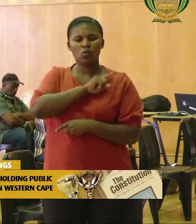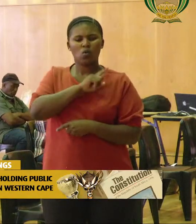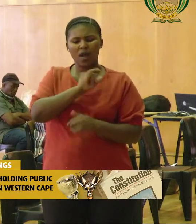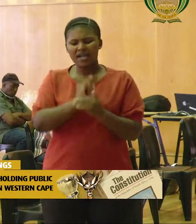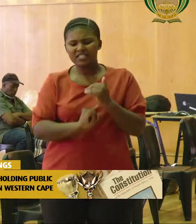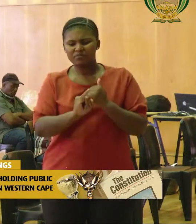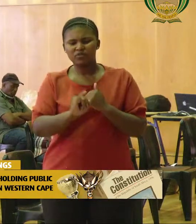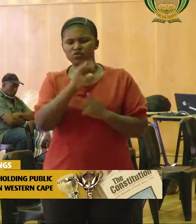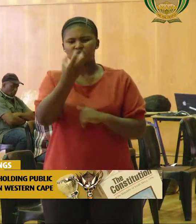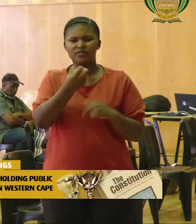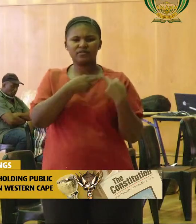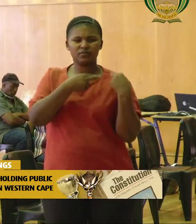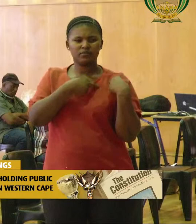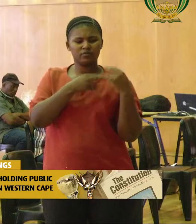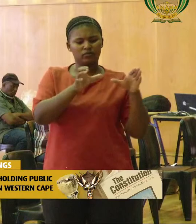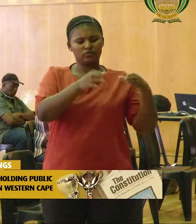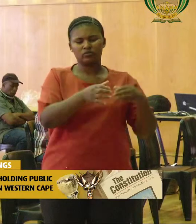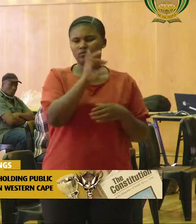lapho ba-account khona